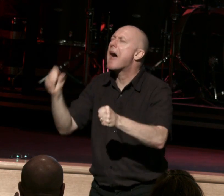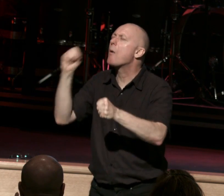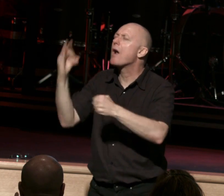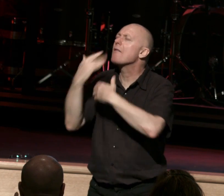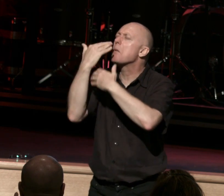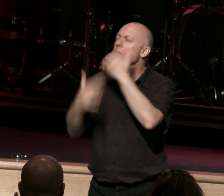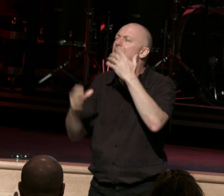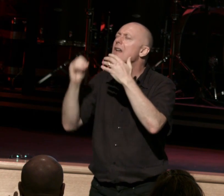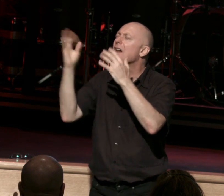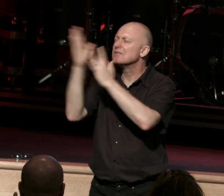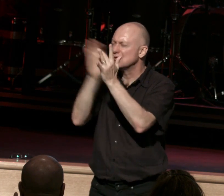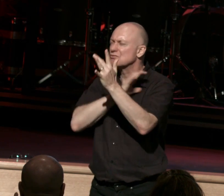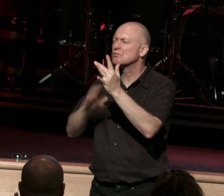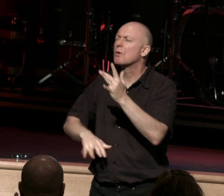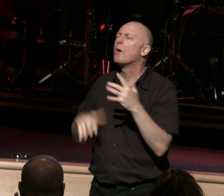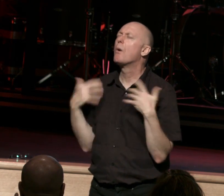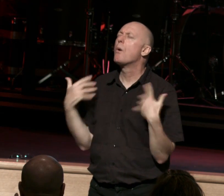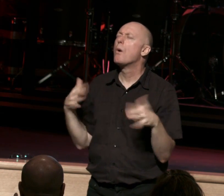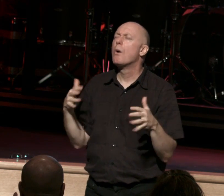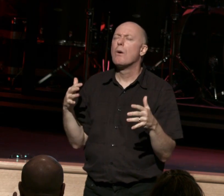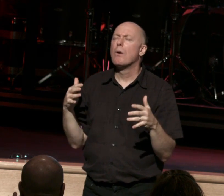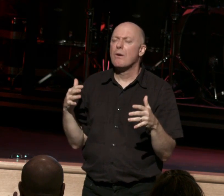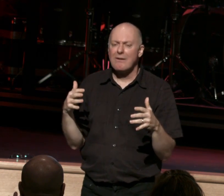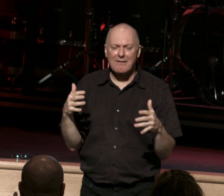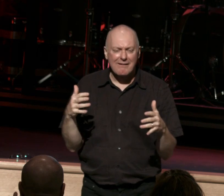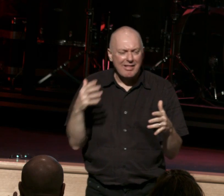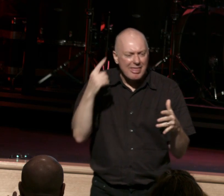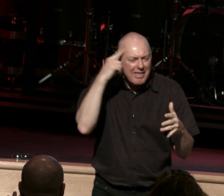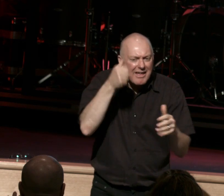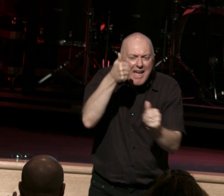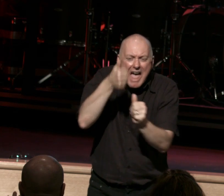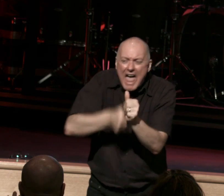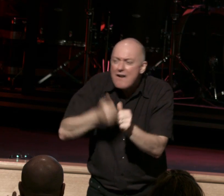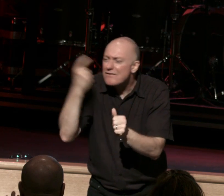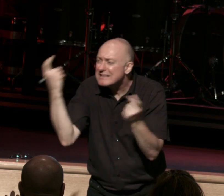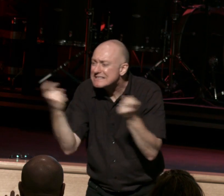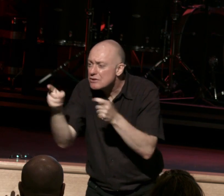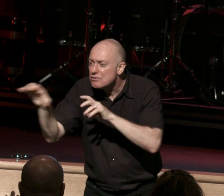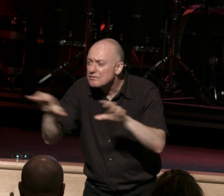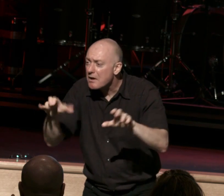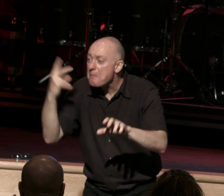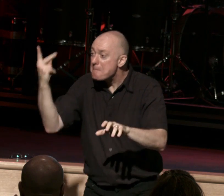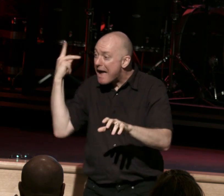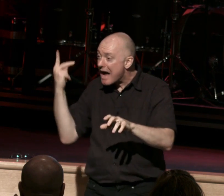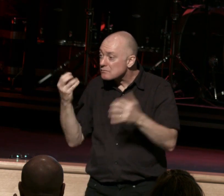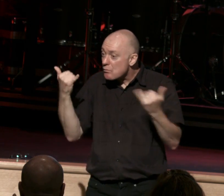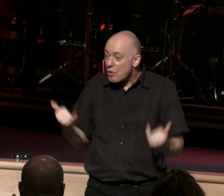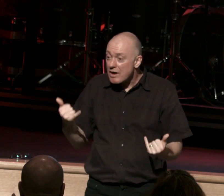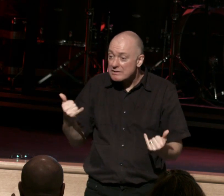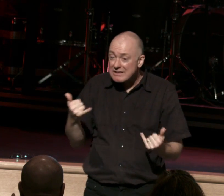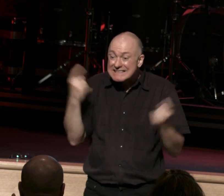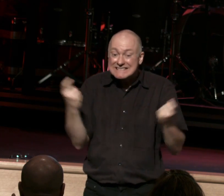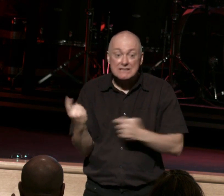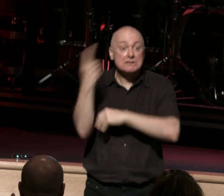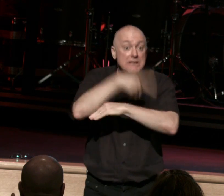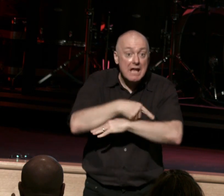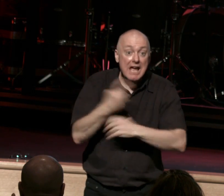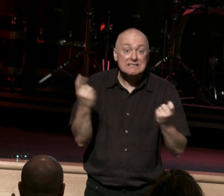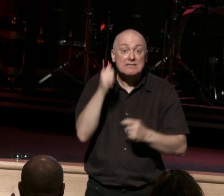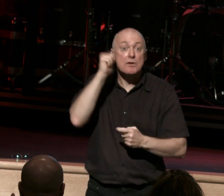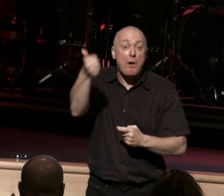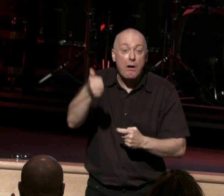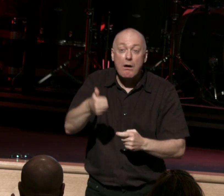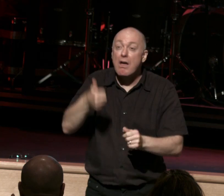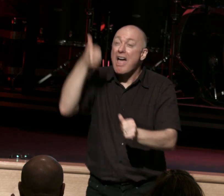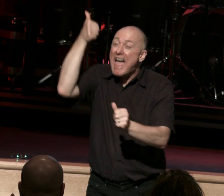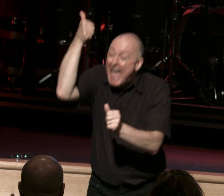power of the blood of Jesus Christ. Just think, loved ones, just think, every sin we've ever committed, past, present, the sins of today and